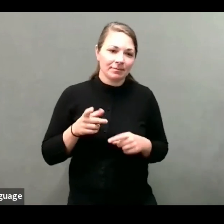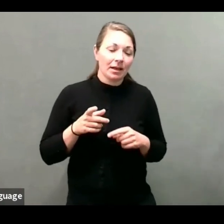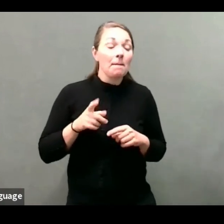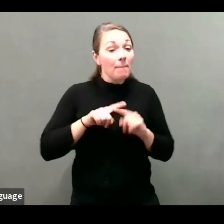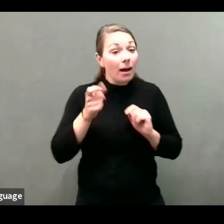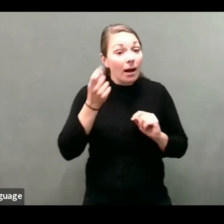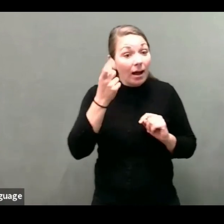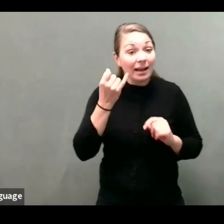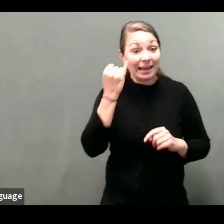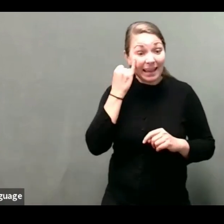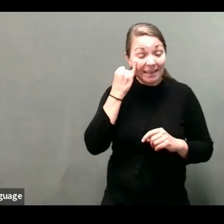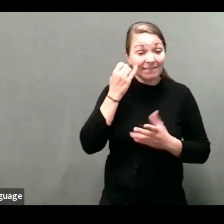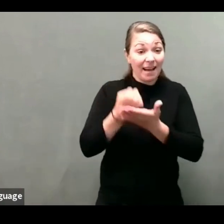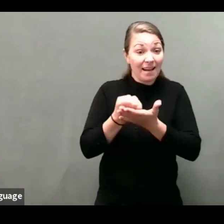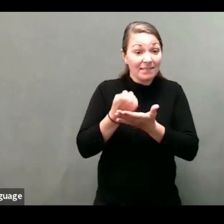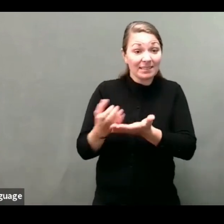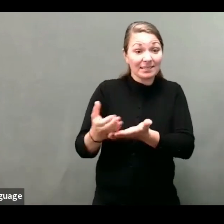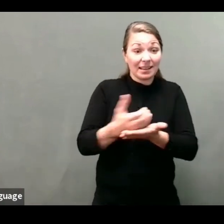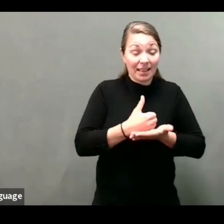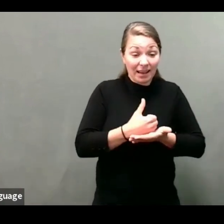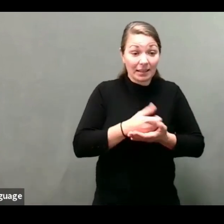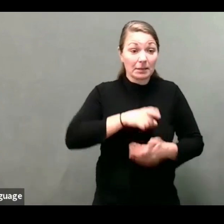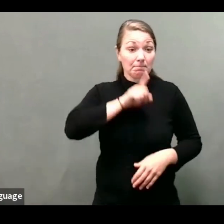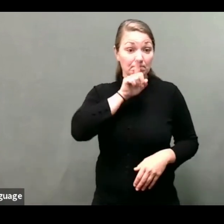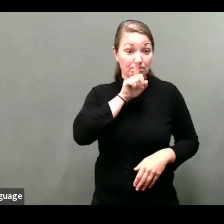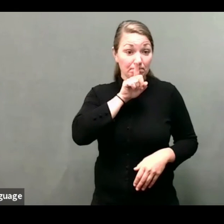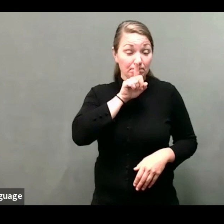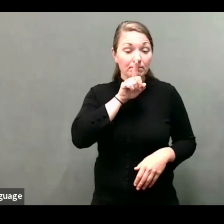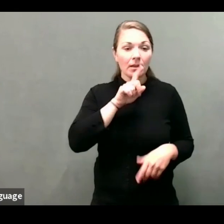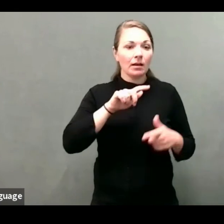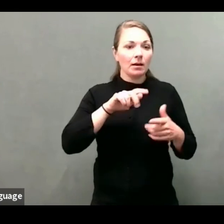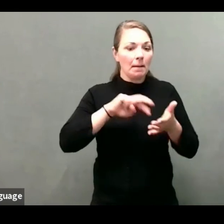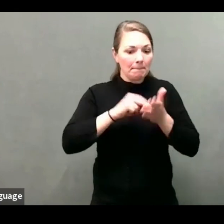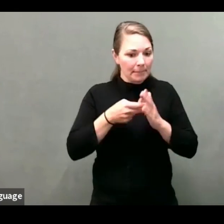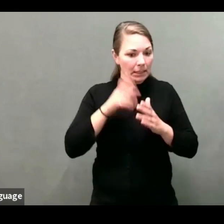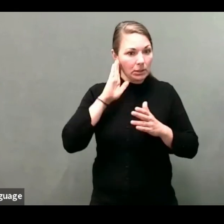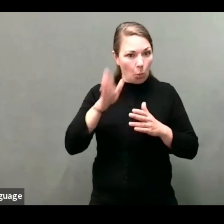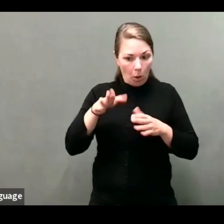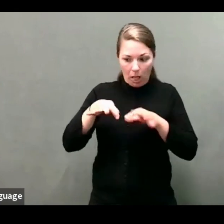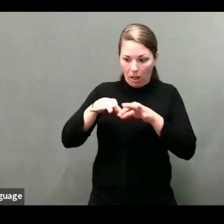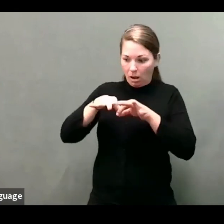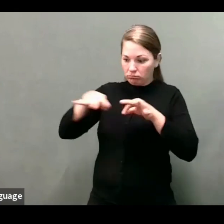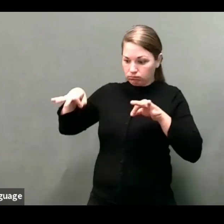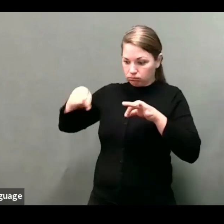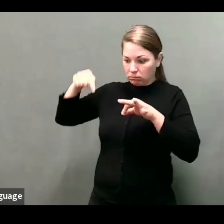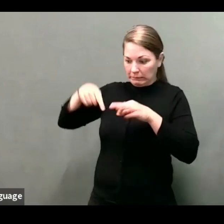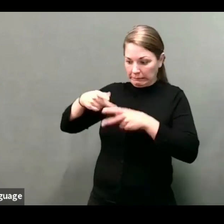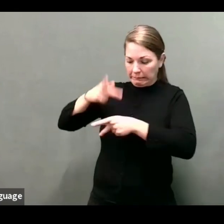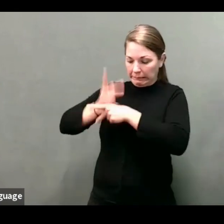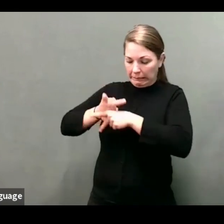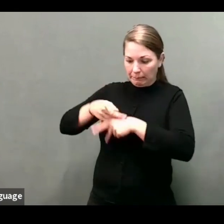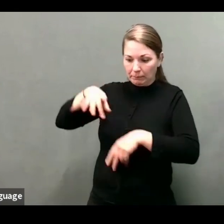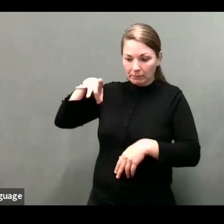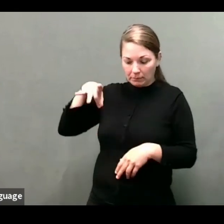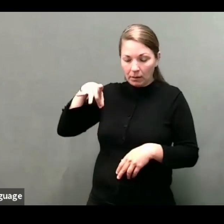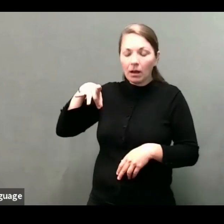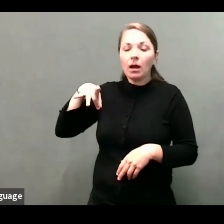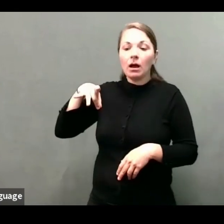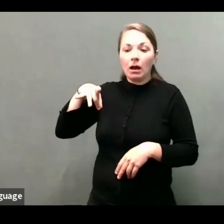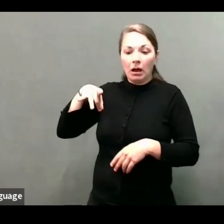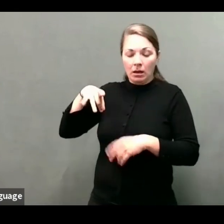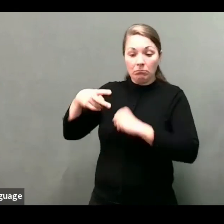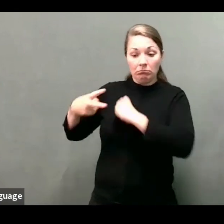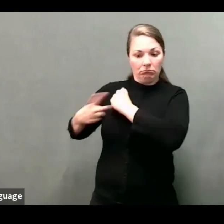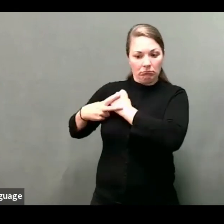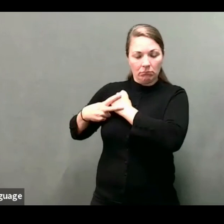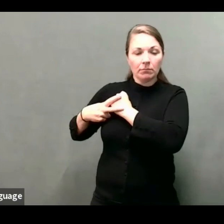will be stored, not opened, not touched, not connected to them in any way, unless they decide to come forward and make